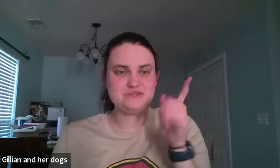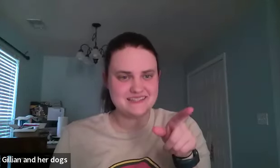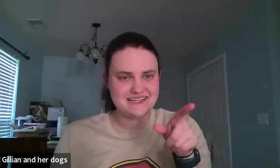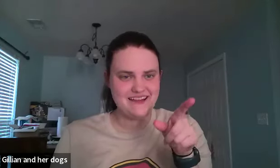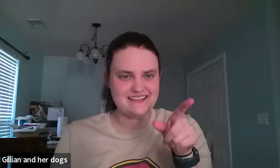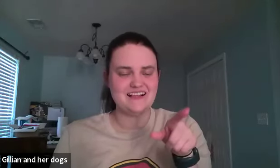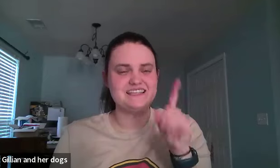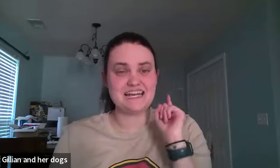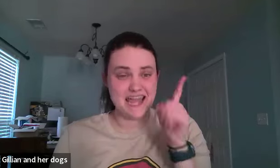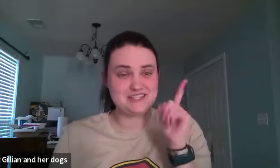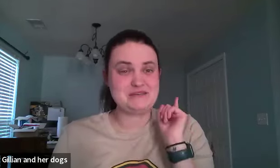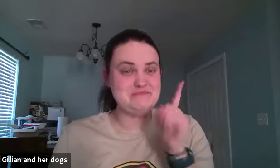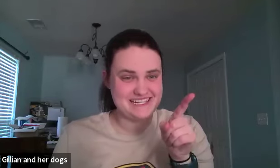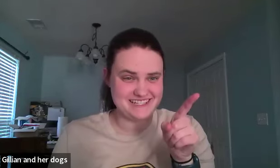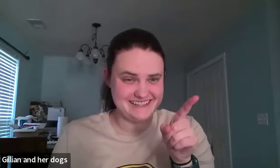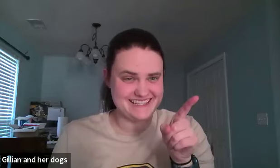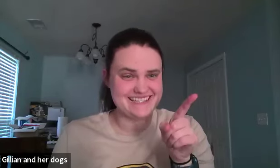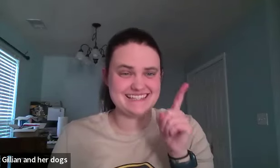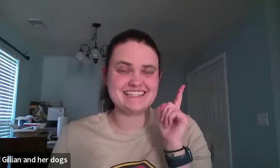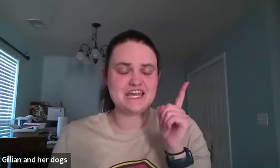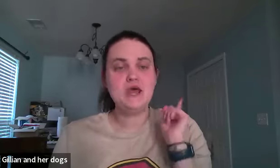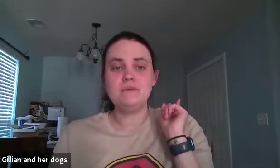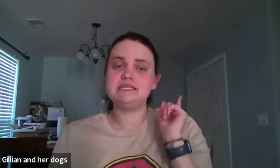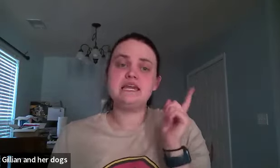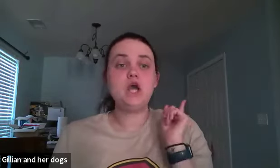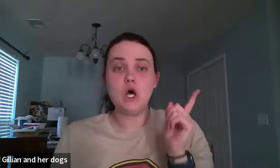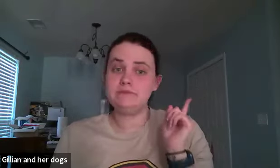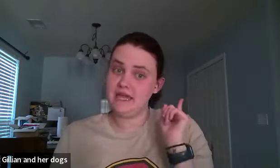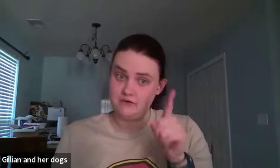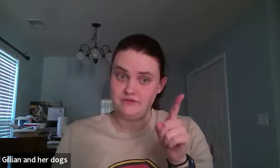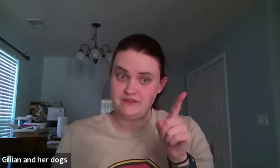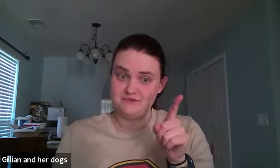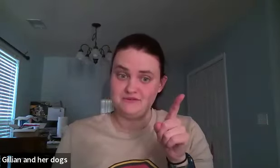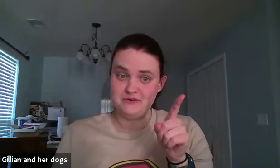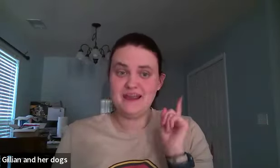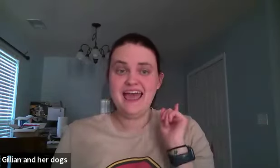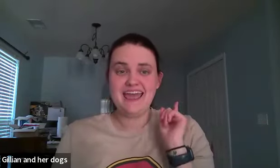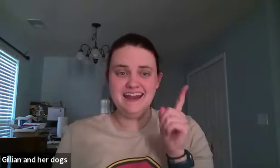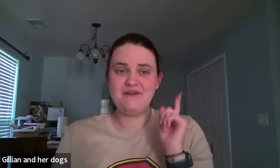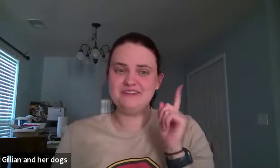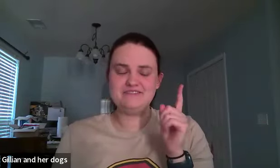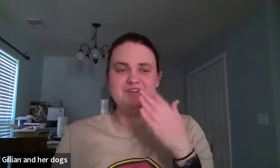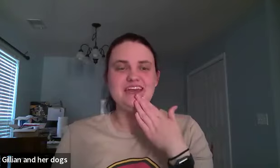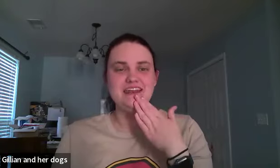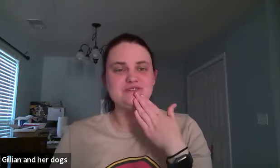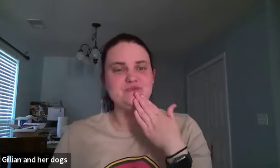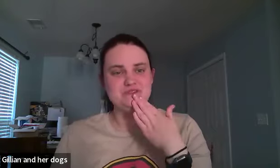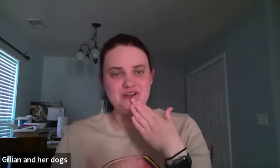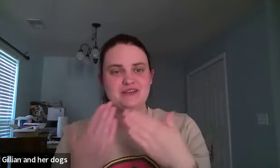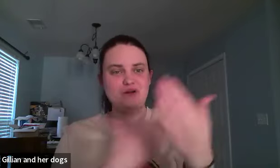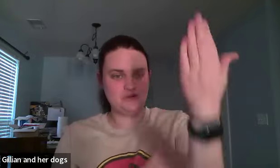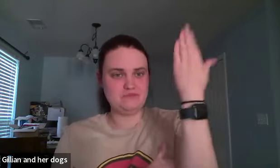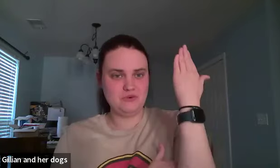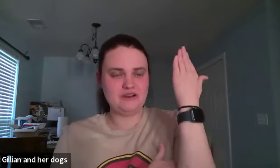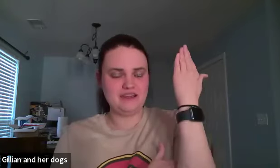You were sick last class, and I actually mentioned this because I said, Miss Katie called me out on this before, and I will never forget. And it was when we were talking about good